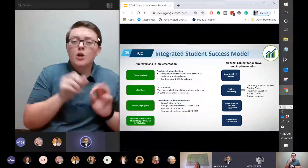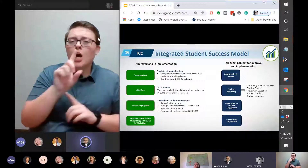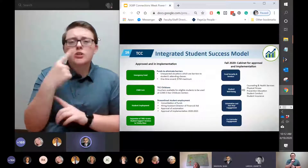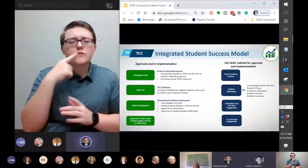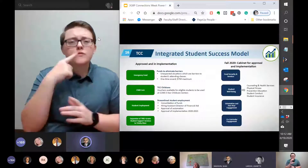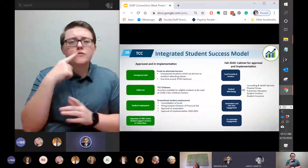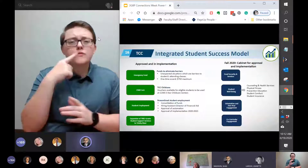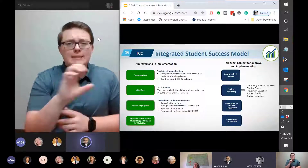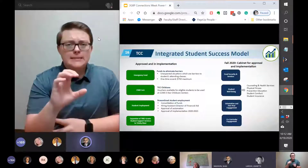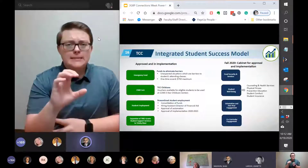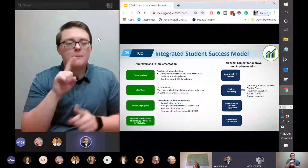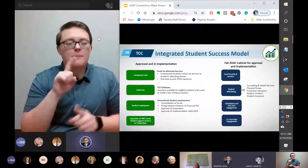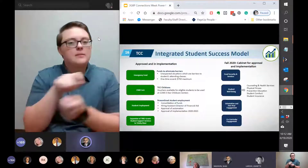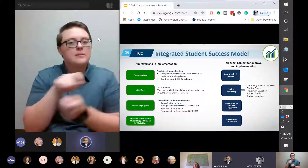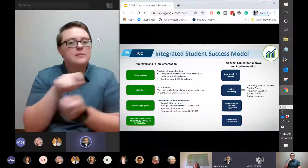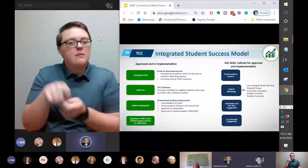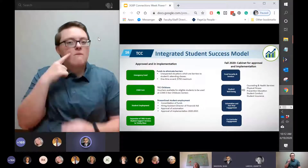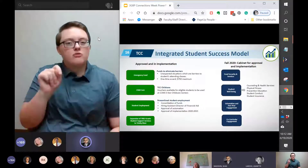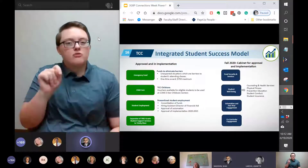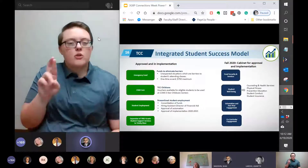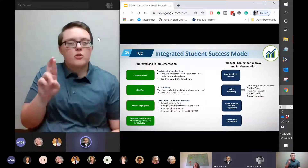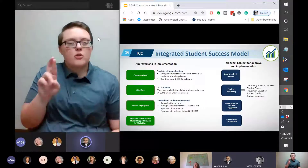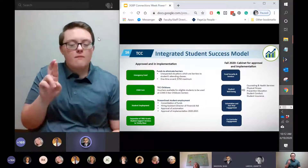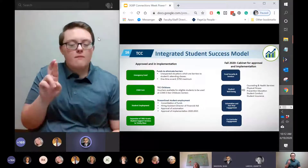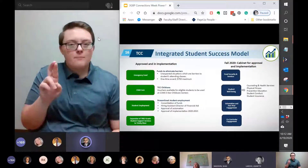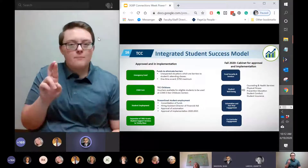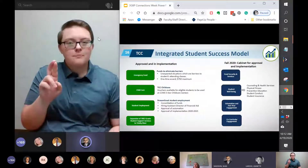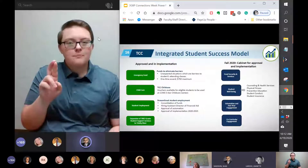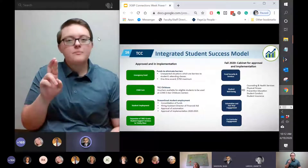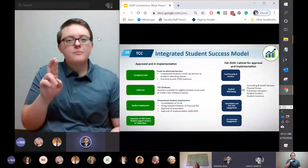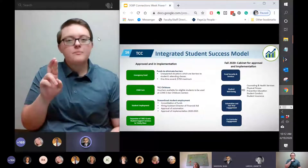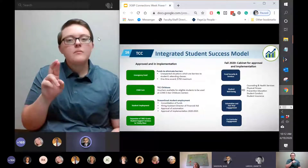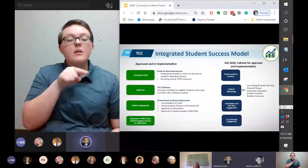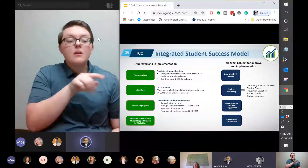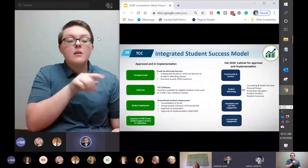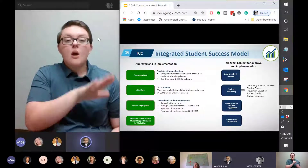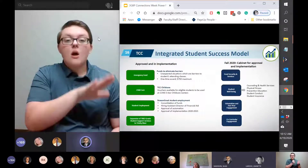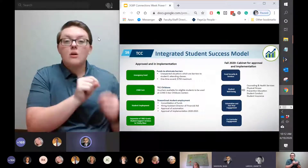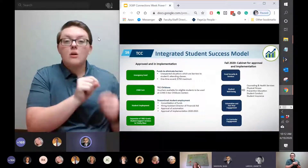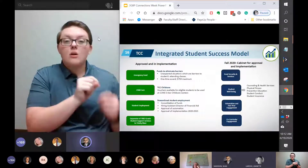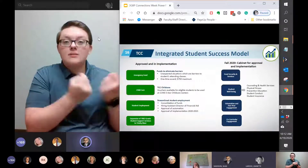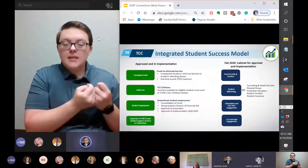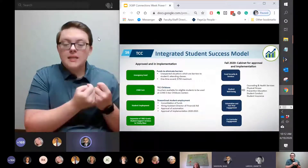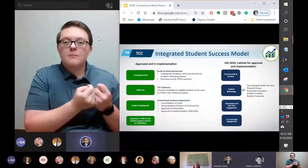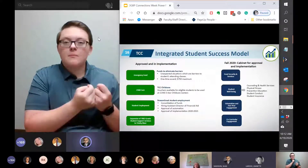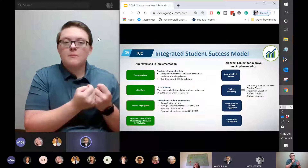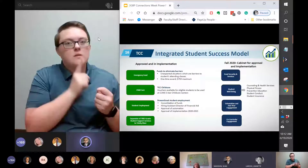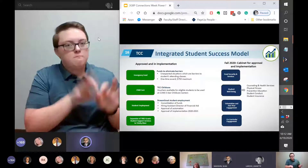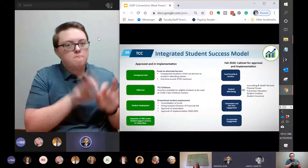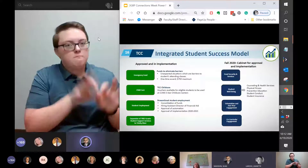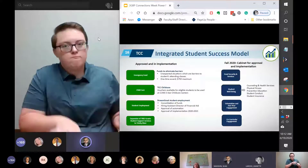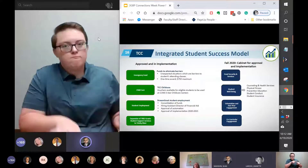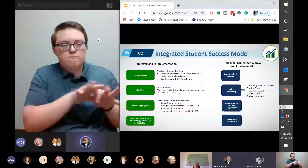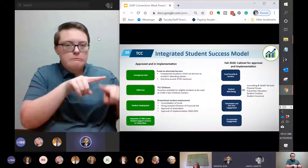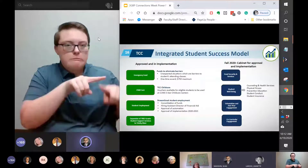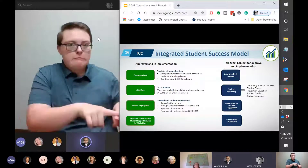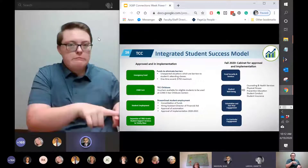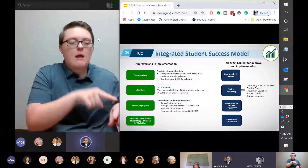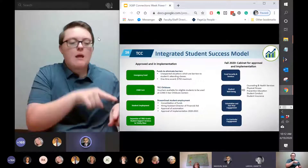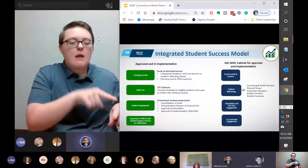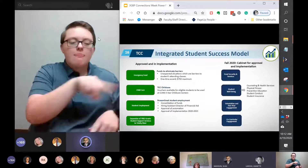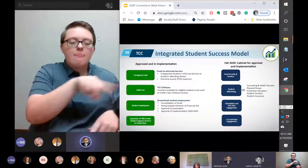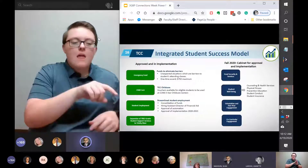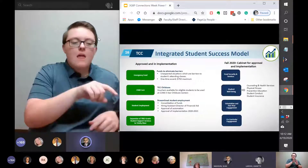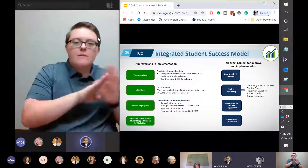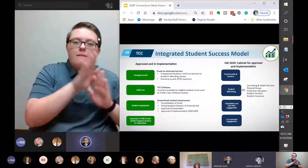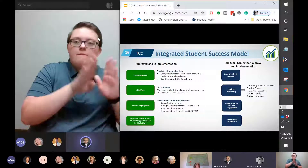Trinity River. She and a team were very instrumental in working on developing the proposal, working